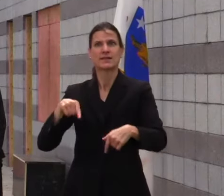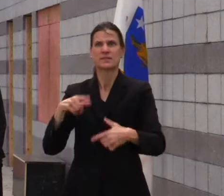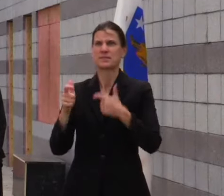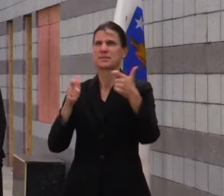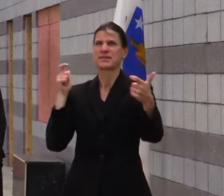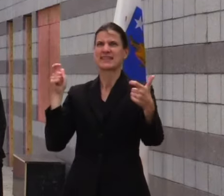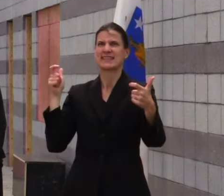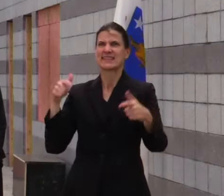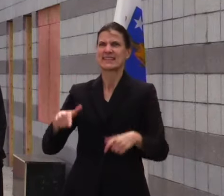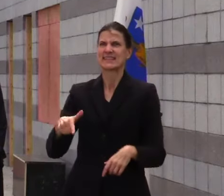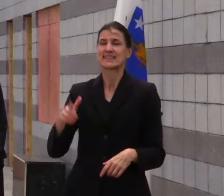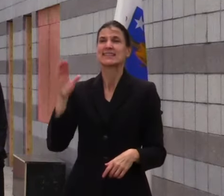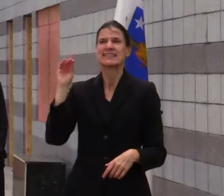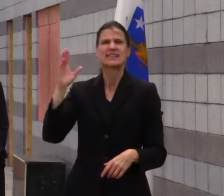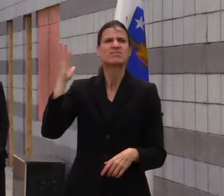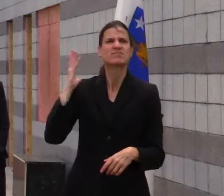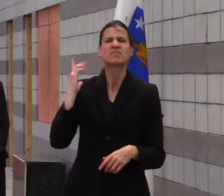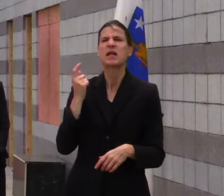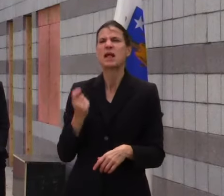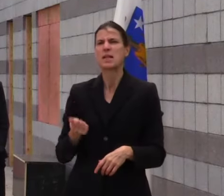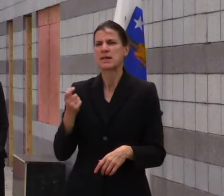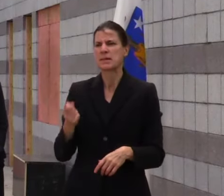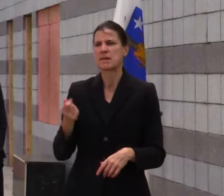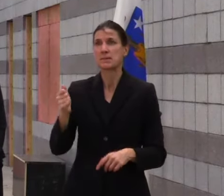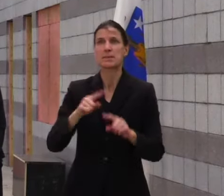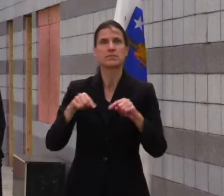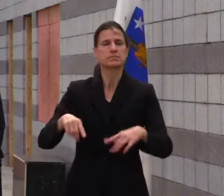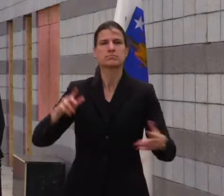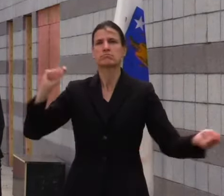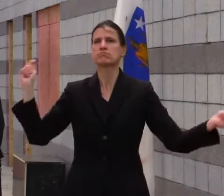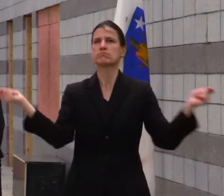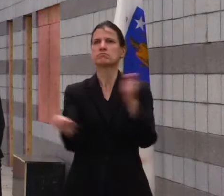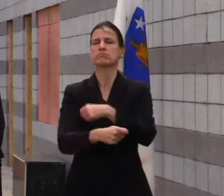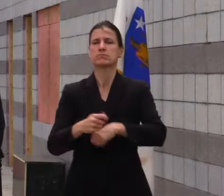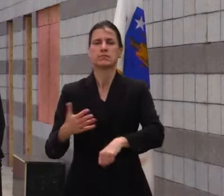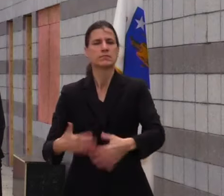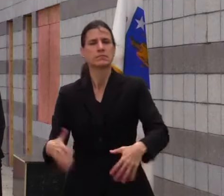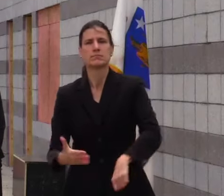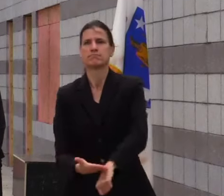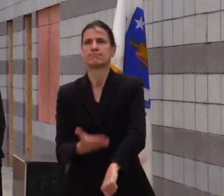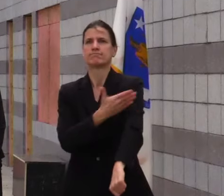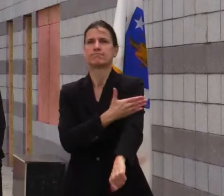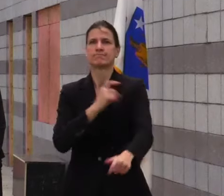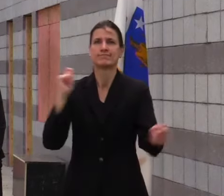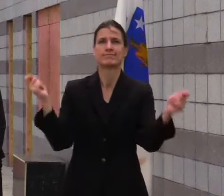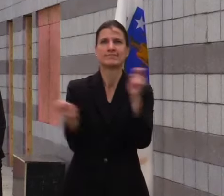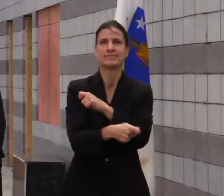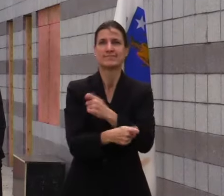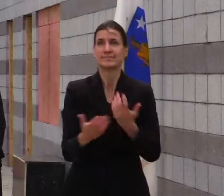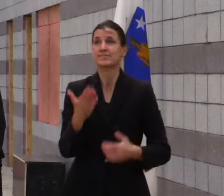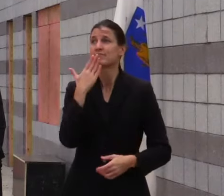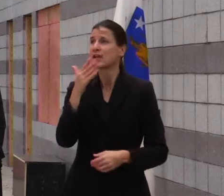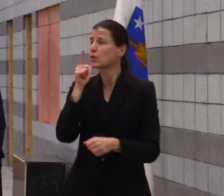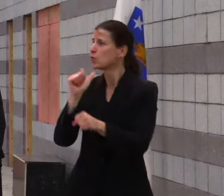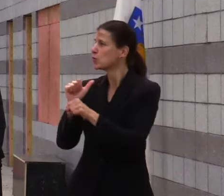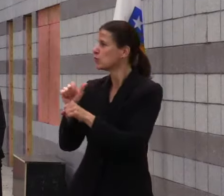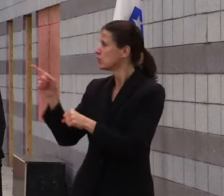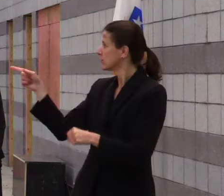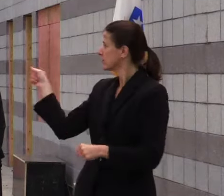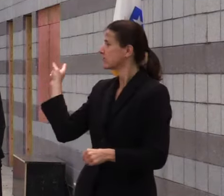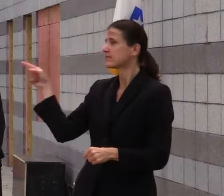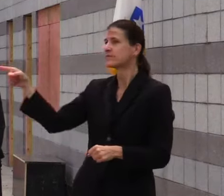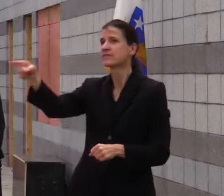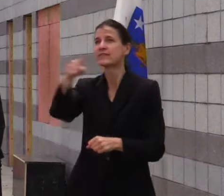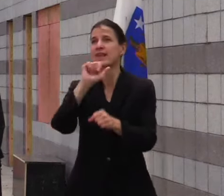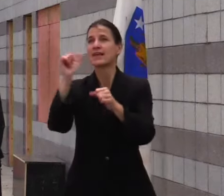initiatives, is similar in nature. Thanks to all the folks here in the yellow vests and the hard hats and